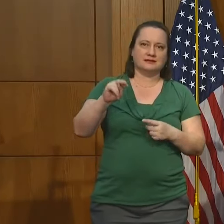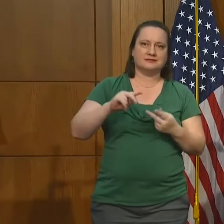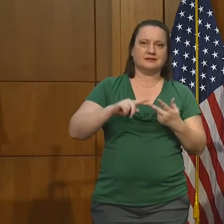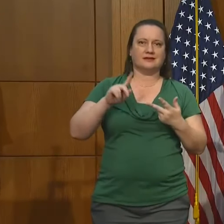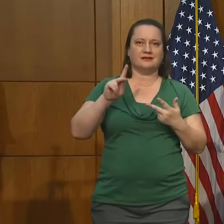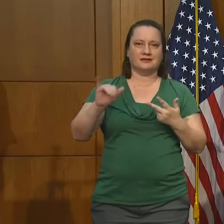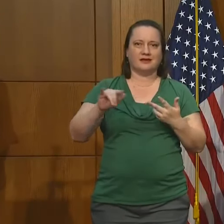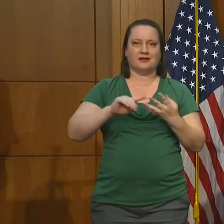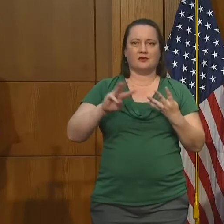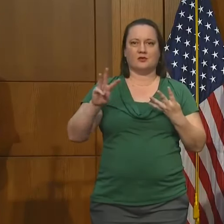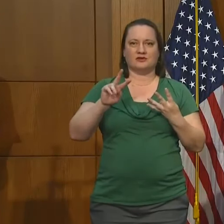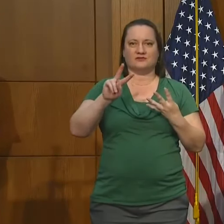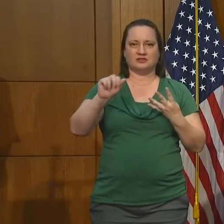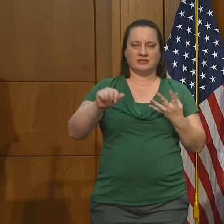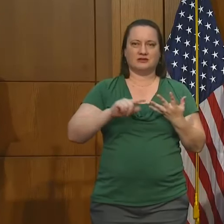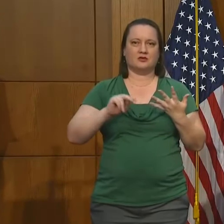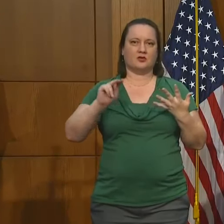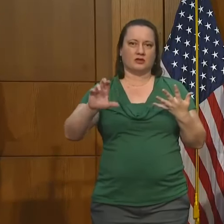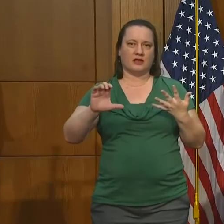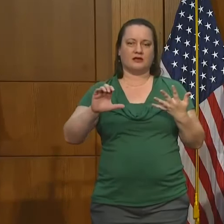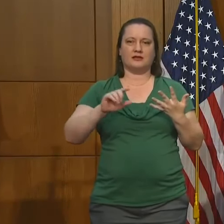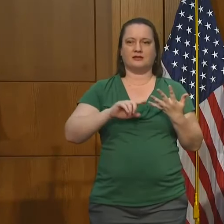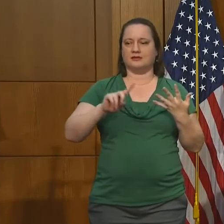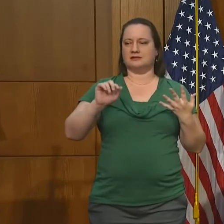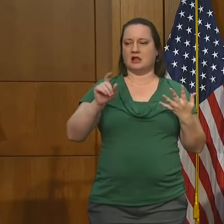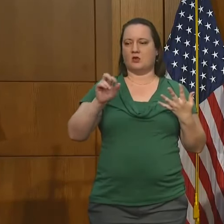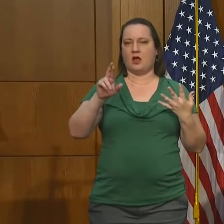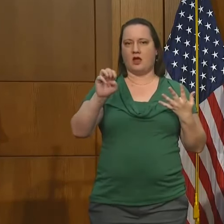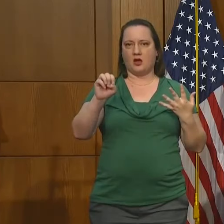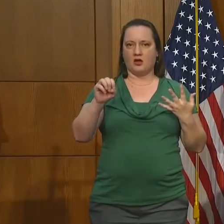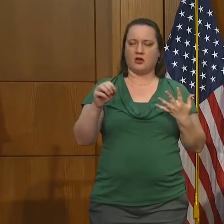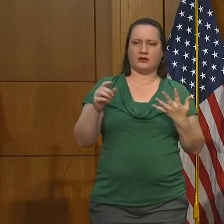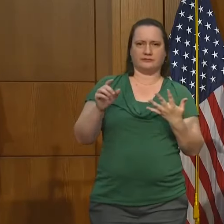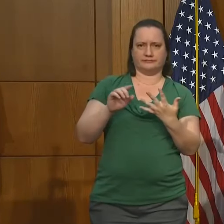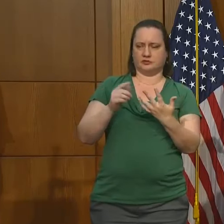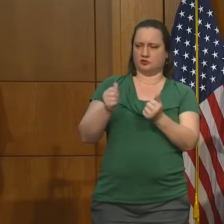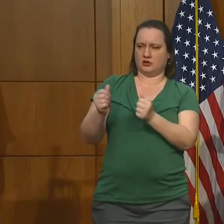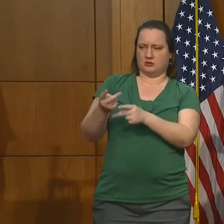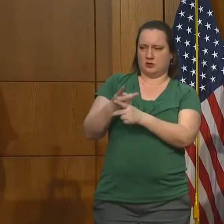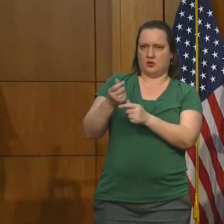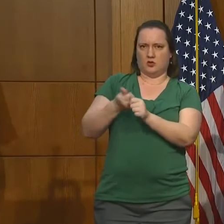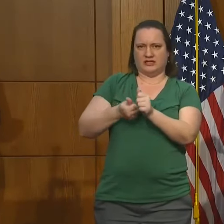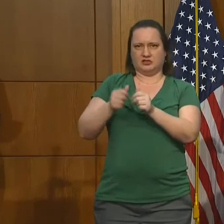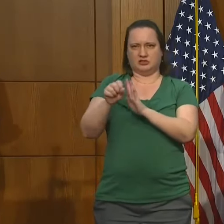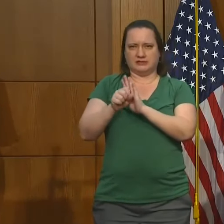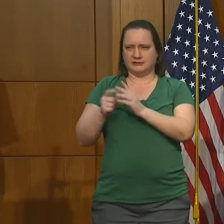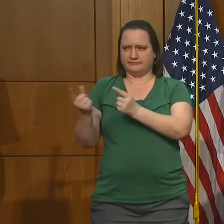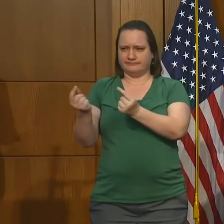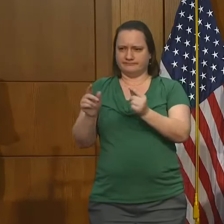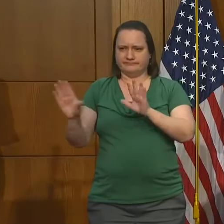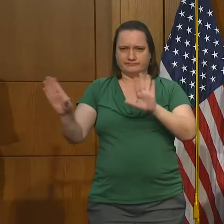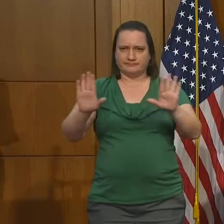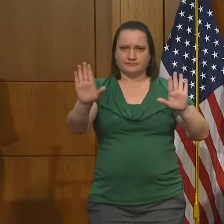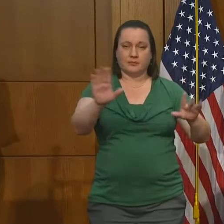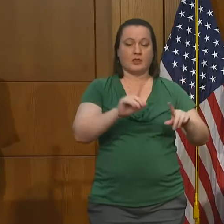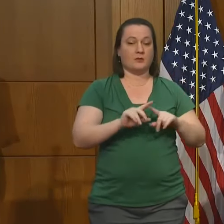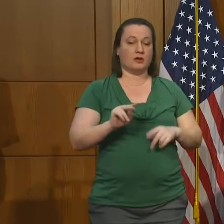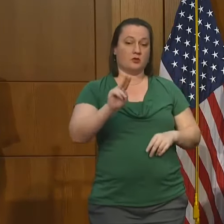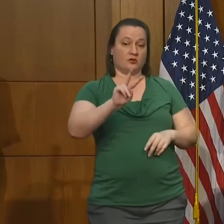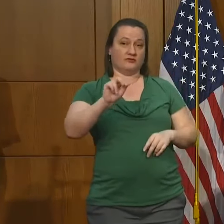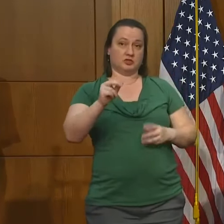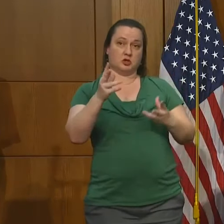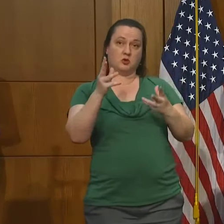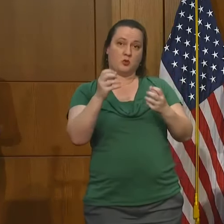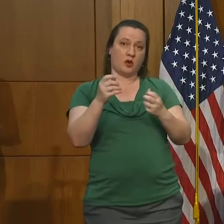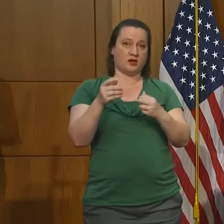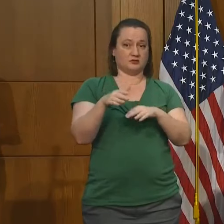Virginia, in North Carolina and Delaware as well, trying to get a beat on what all these states are doing. But if Northern Virginia as a region wants to take this